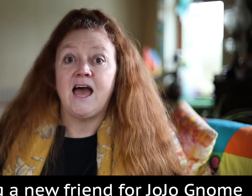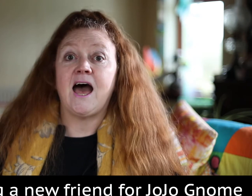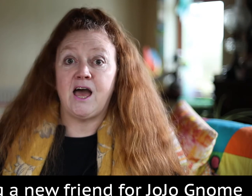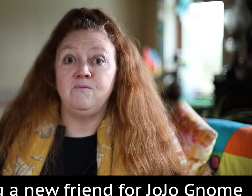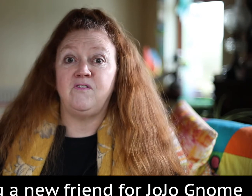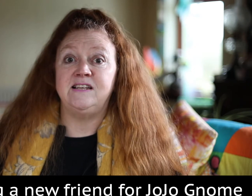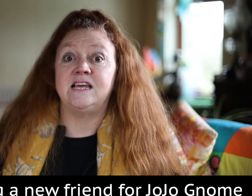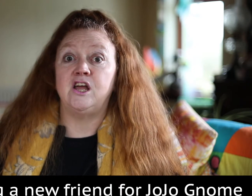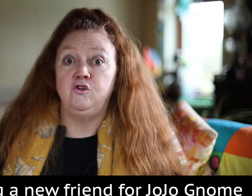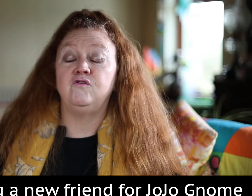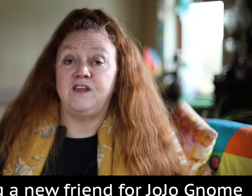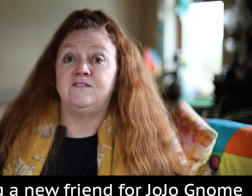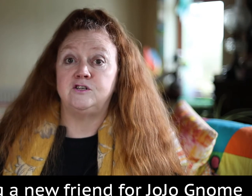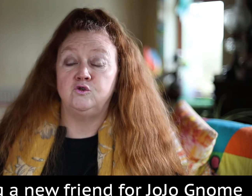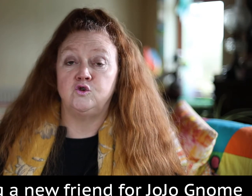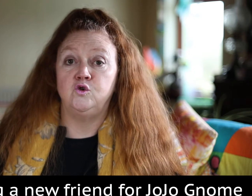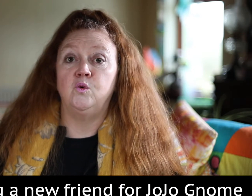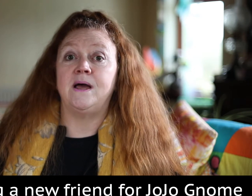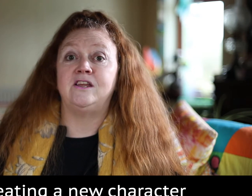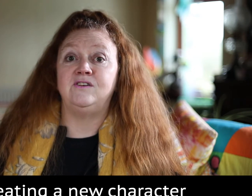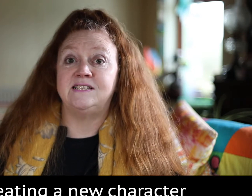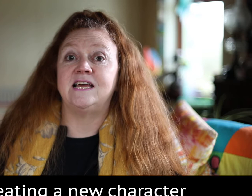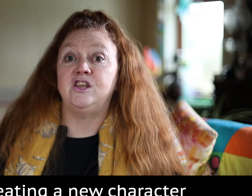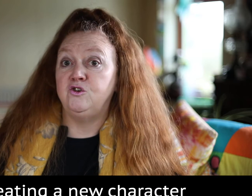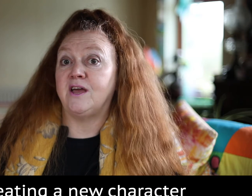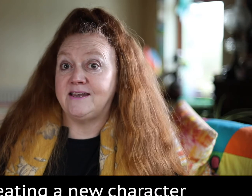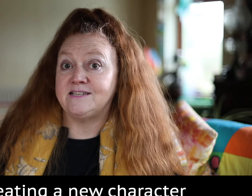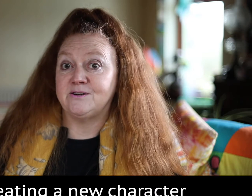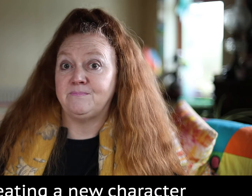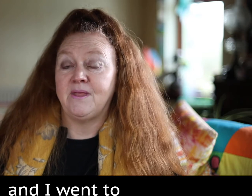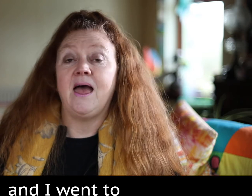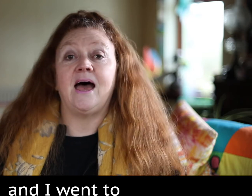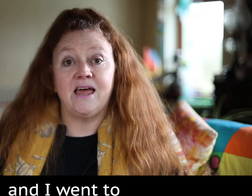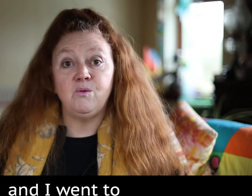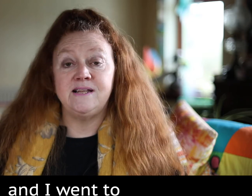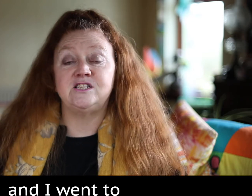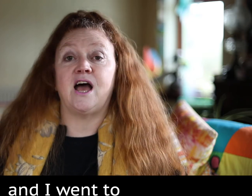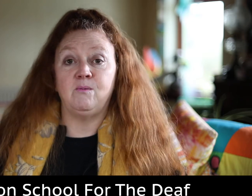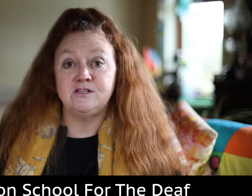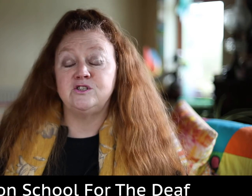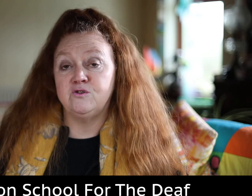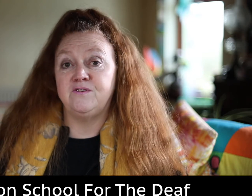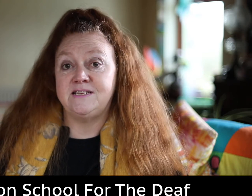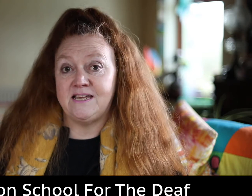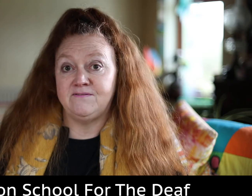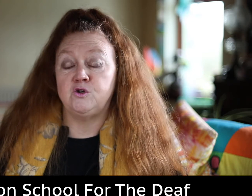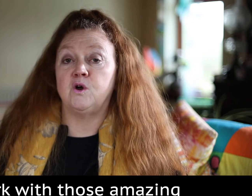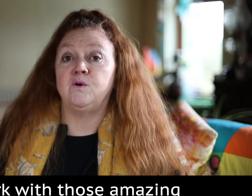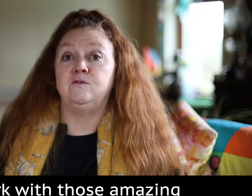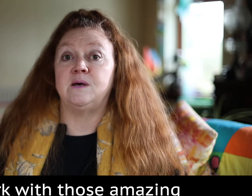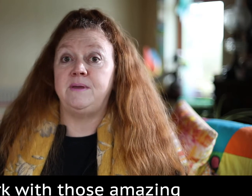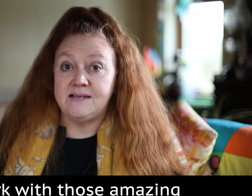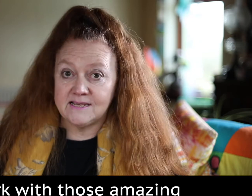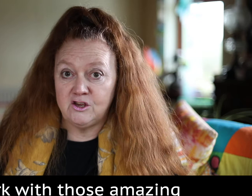project, I'm finding a new friend for JoJo Gnome and creating a new character. And I went to Hamilton School for the Deaf to